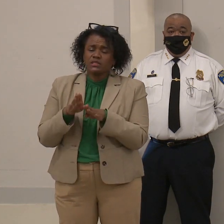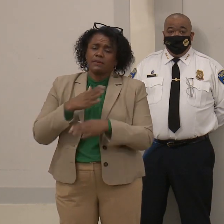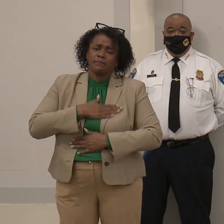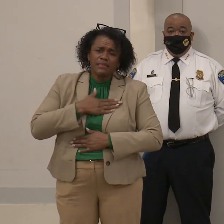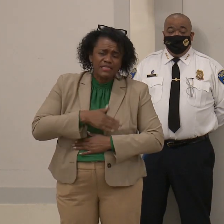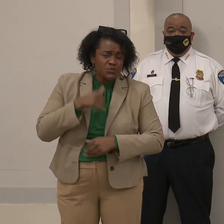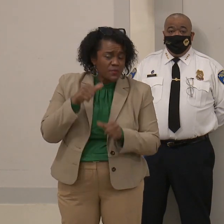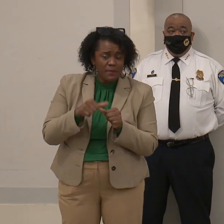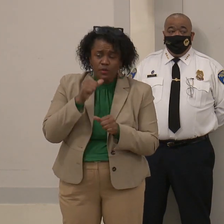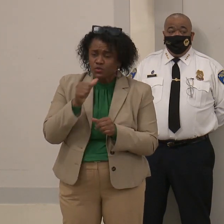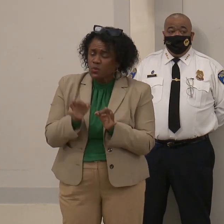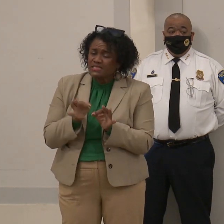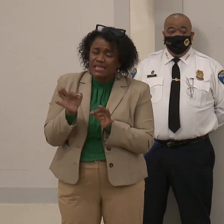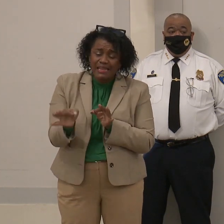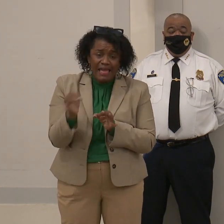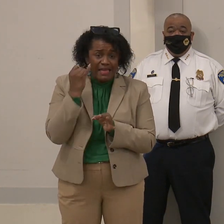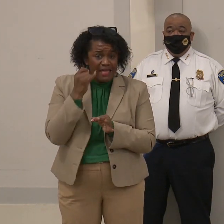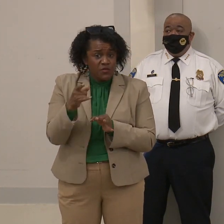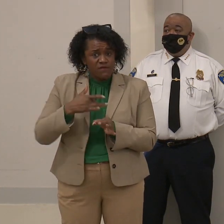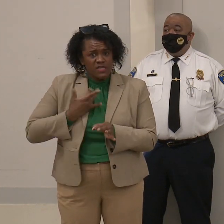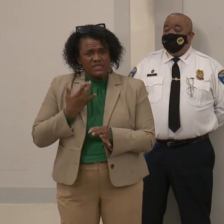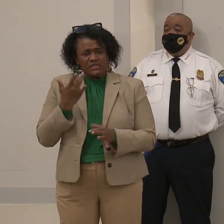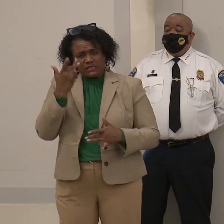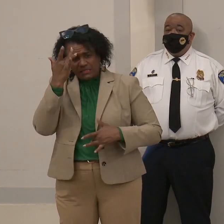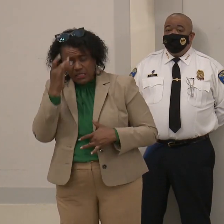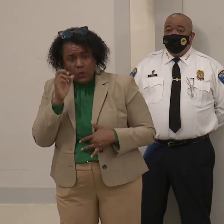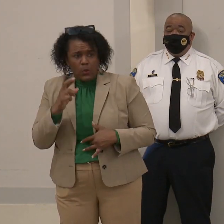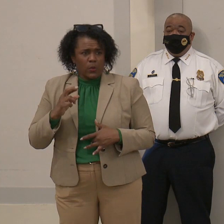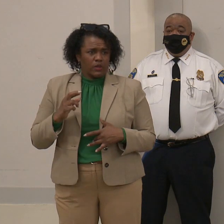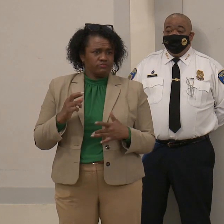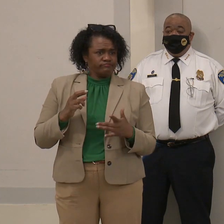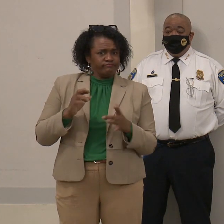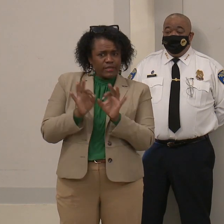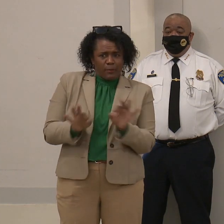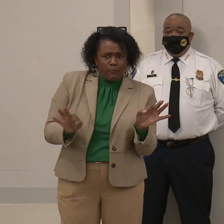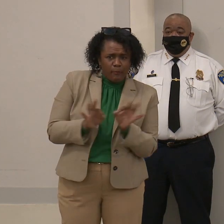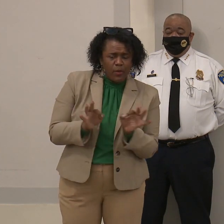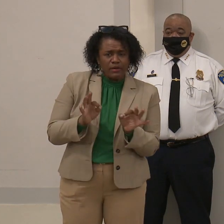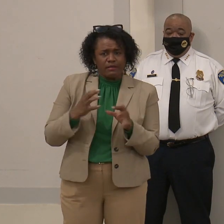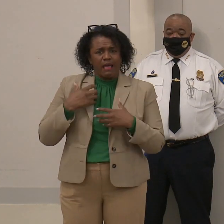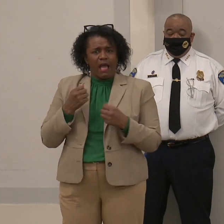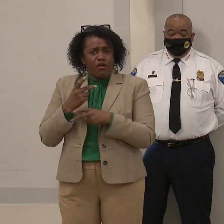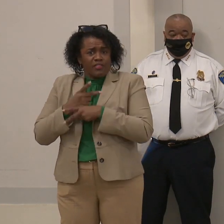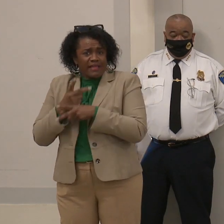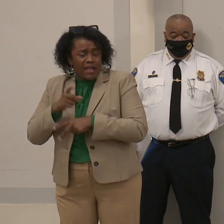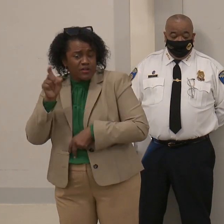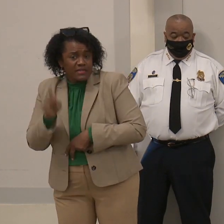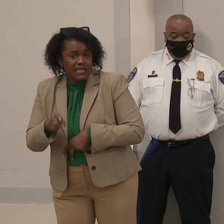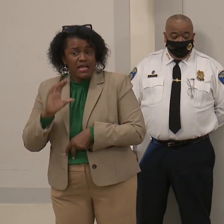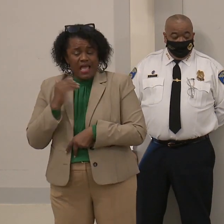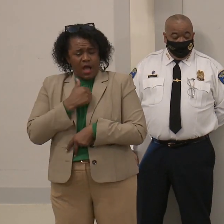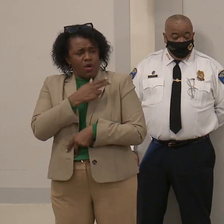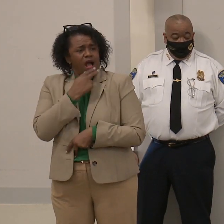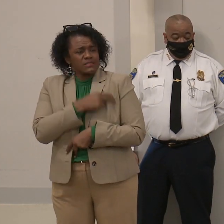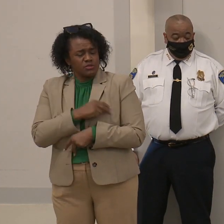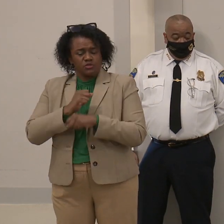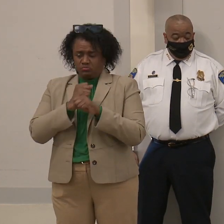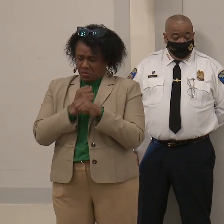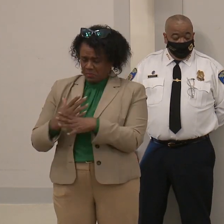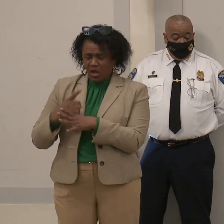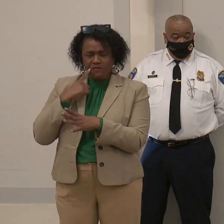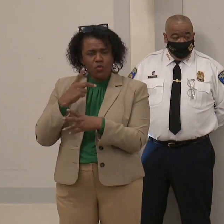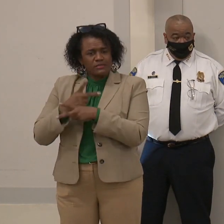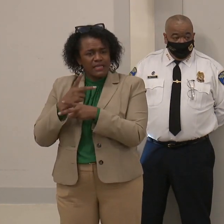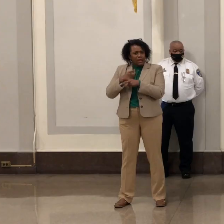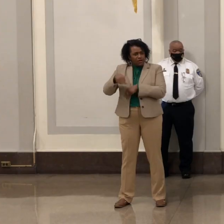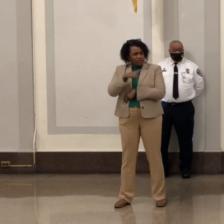remember not to delay if you have an urgent health care need. Our hospitals and emergency rooms are well prepared to safely care for you. Thank you